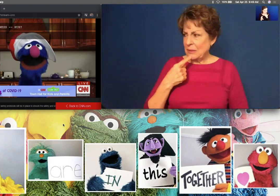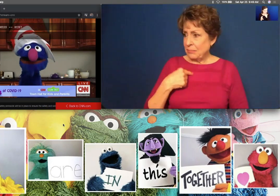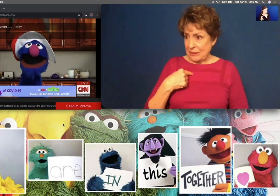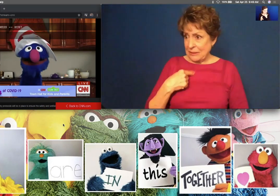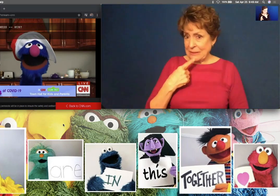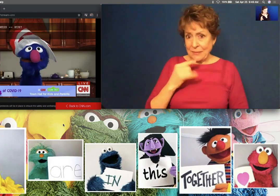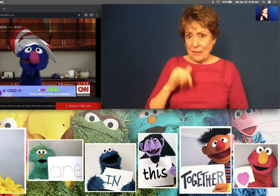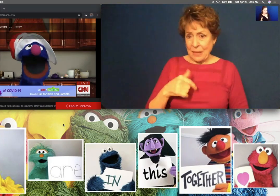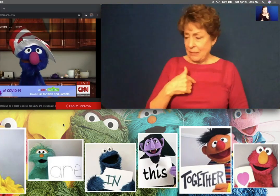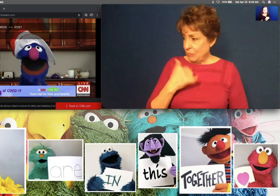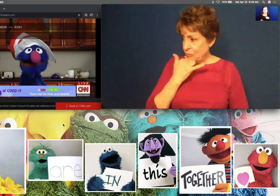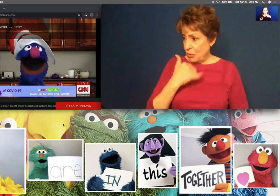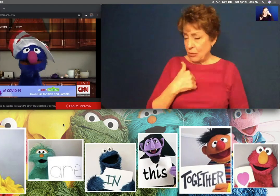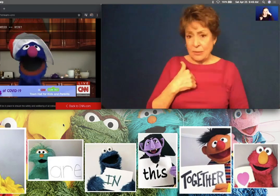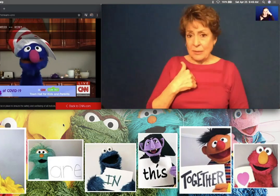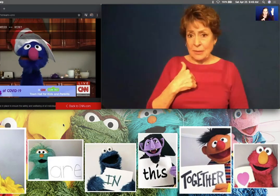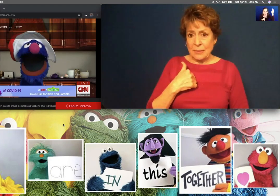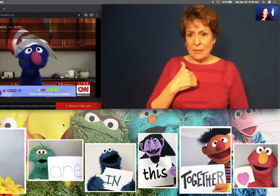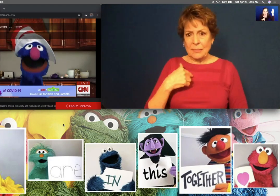What's that, Sanjay?